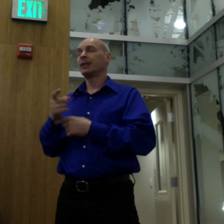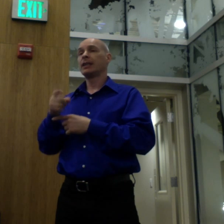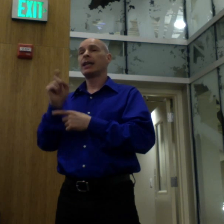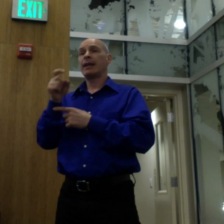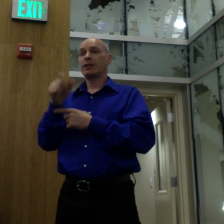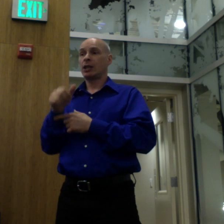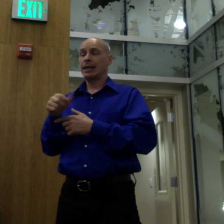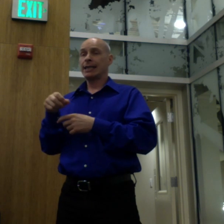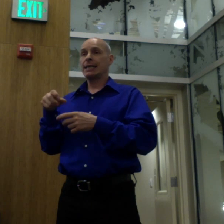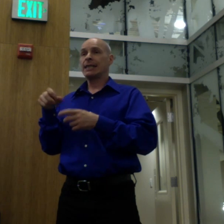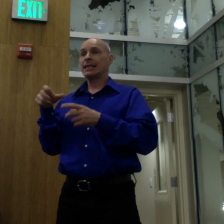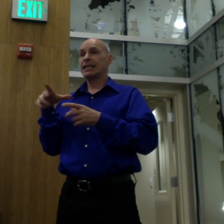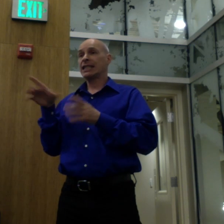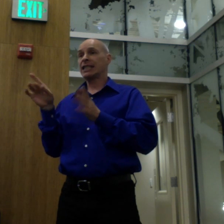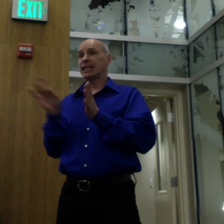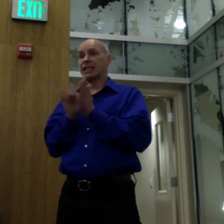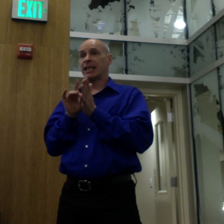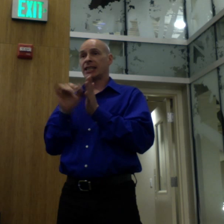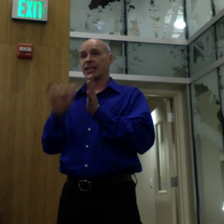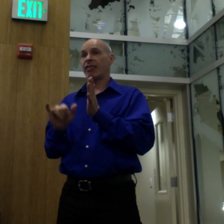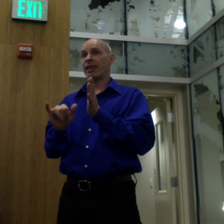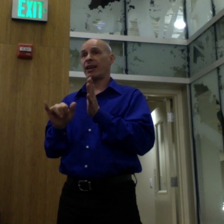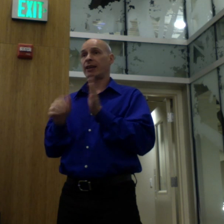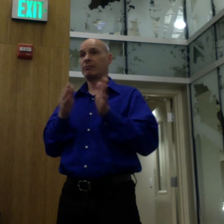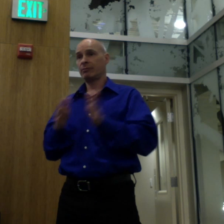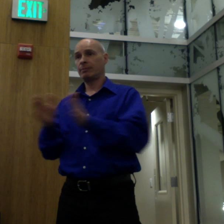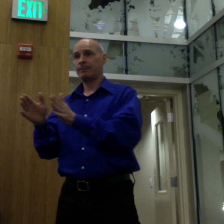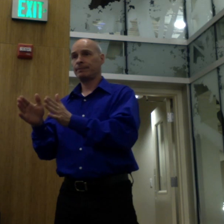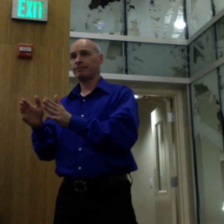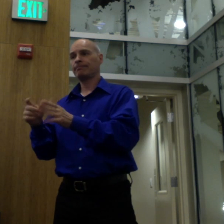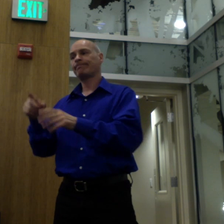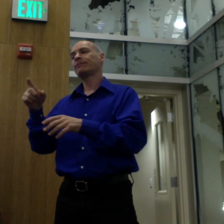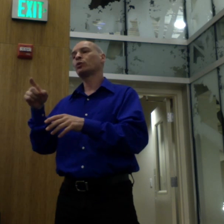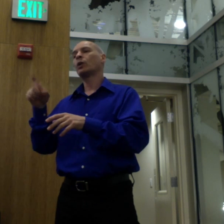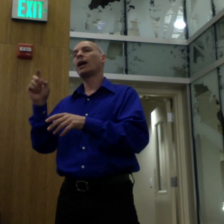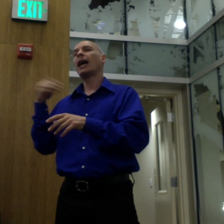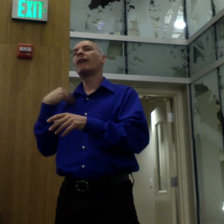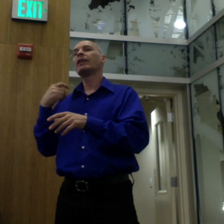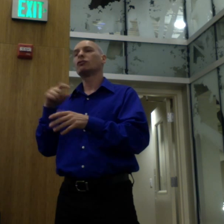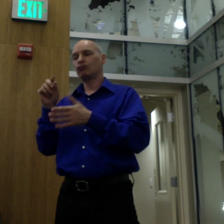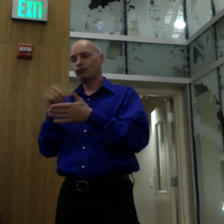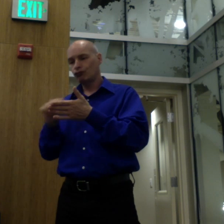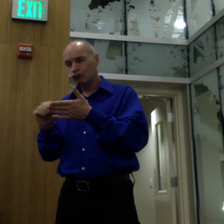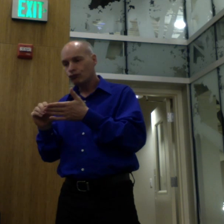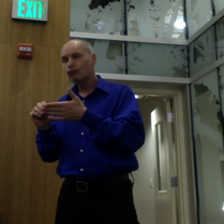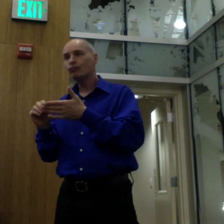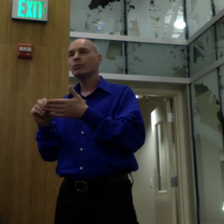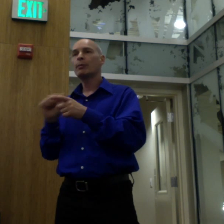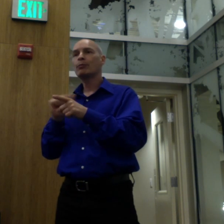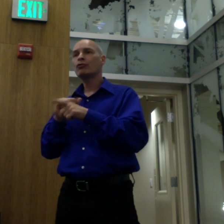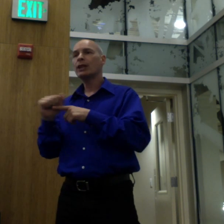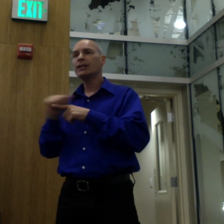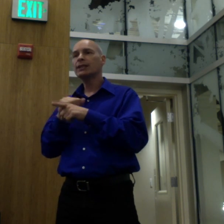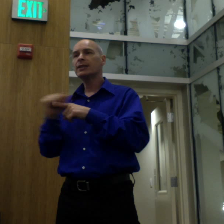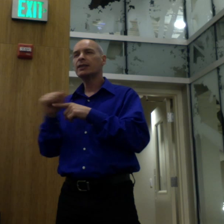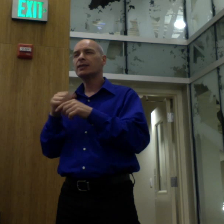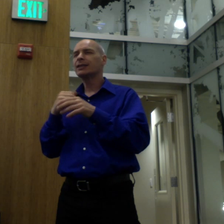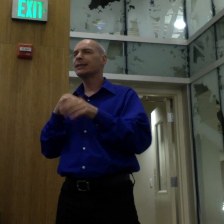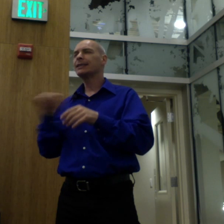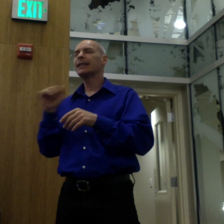plan. Okay? You already have this written down and figured out, and practice it. Just like we practice fire drills, you